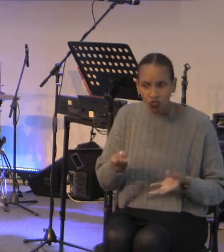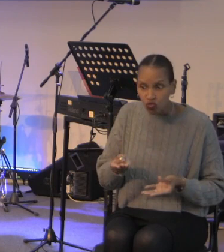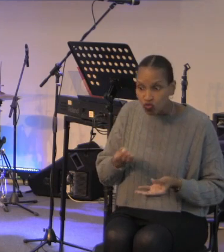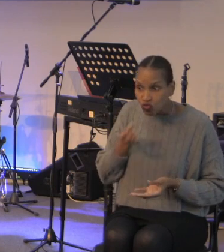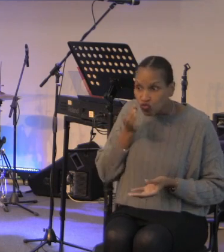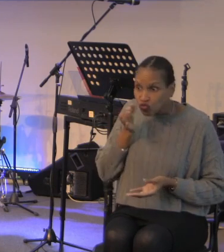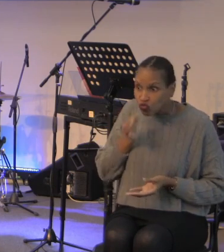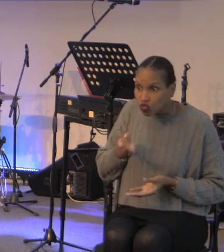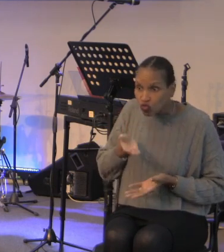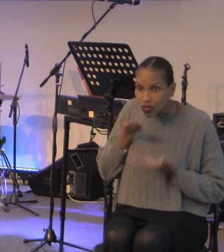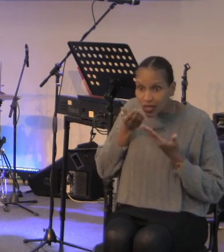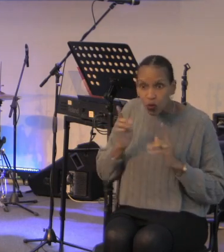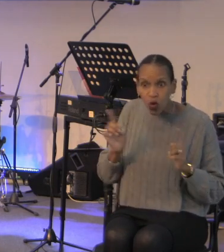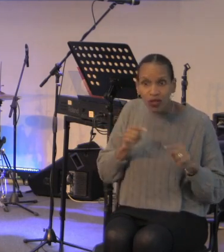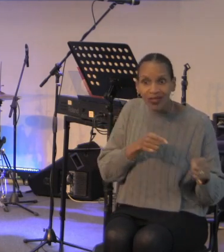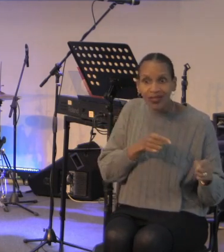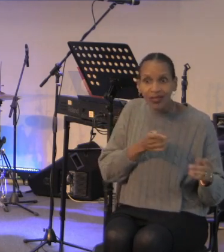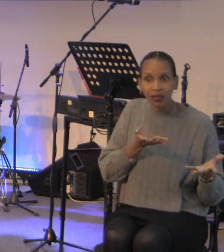to drink?